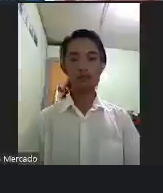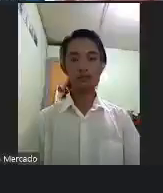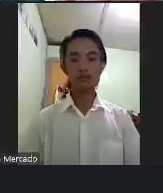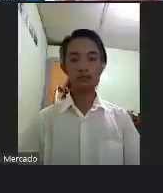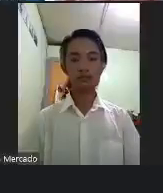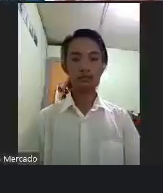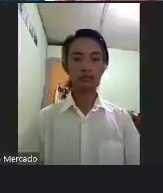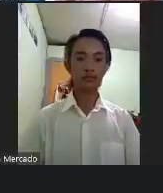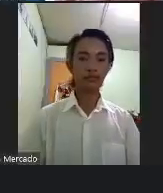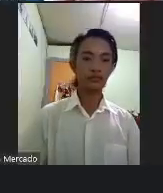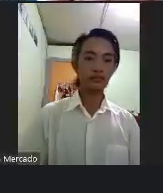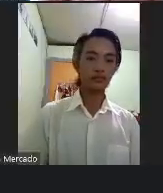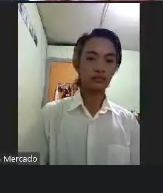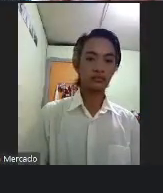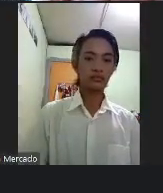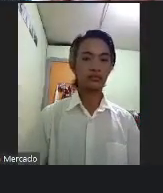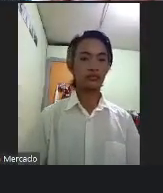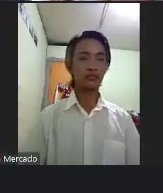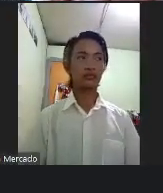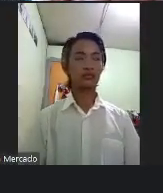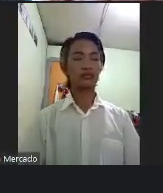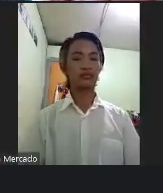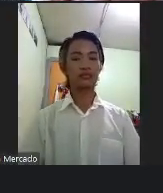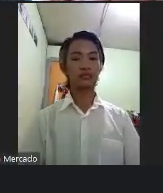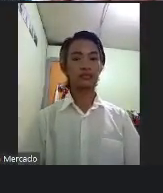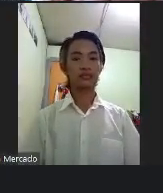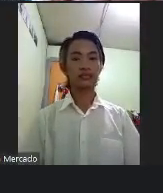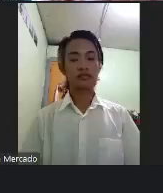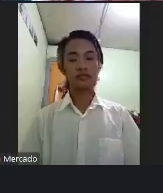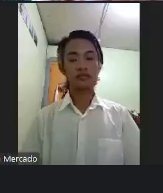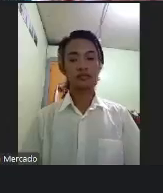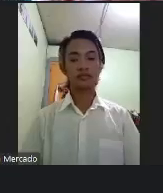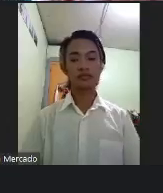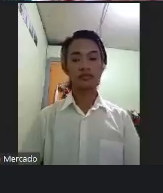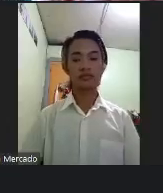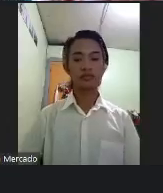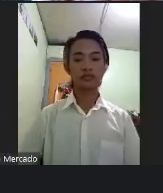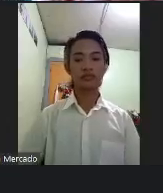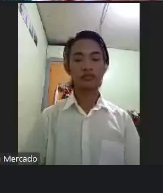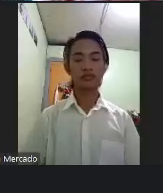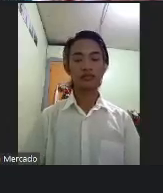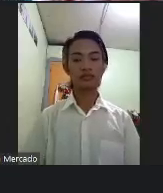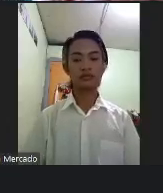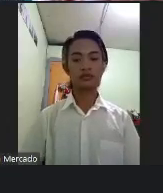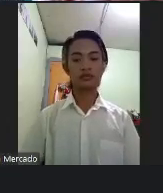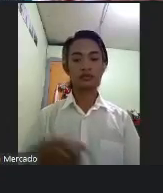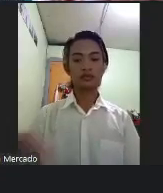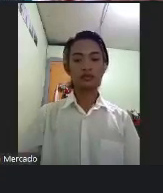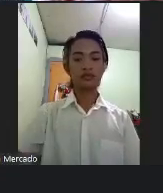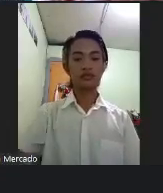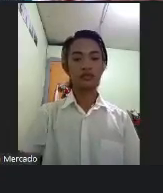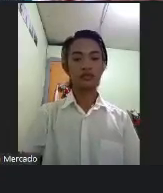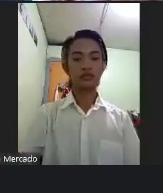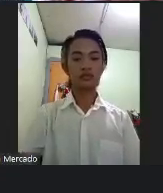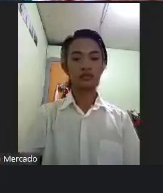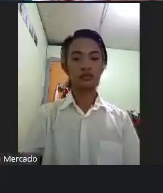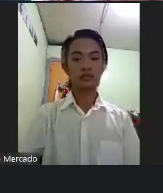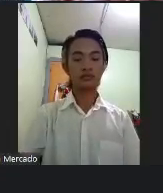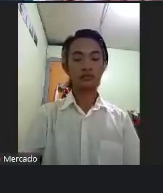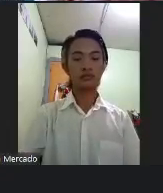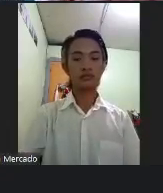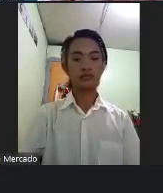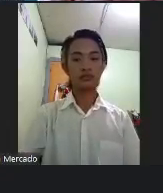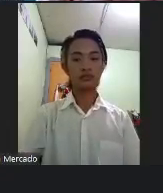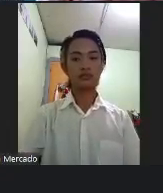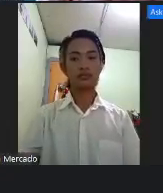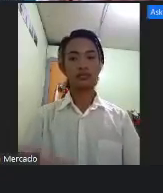Pleasant yet scorching hot afternoon, everyone. So today we will about to delve on the path of learning the basics of the Filipino